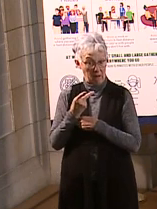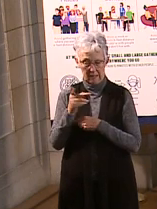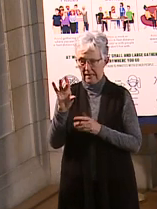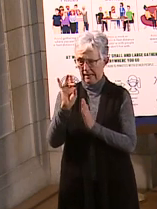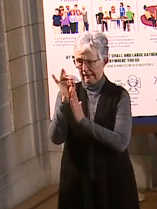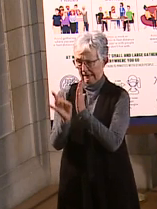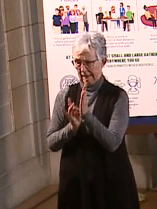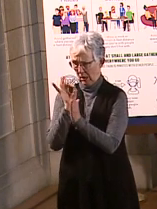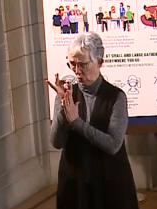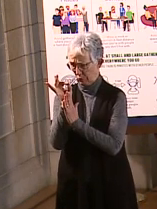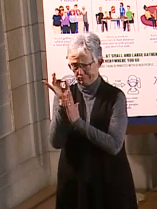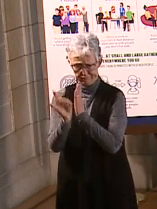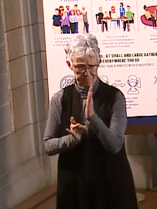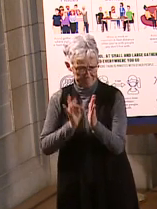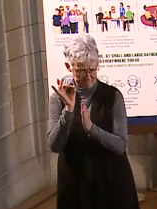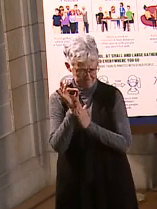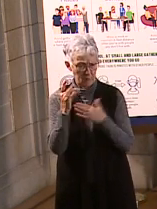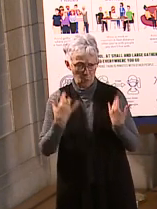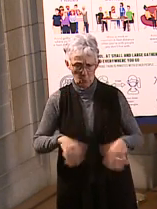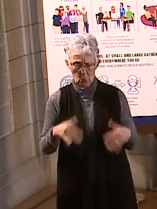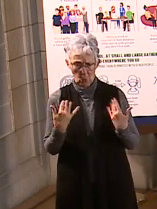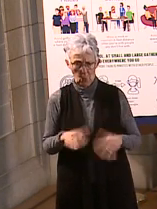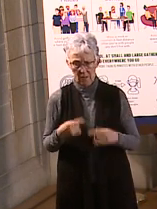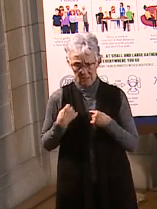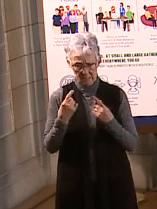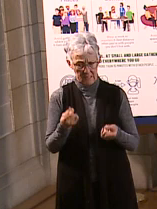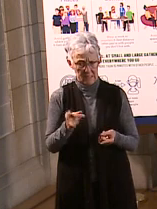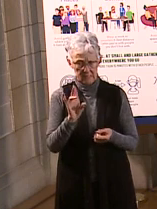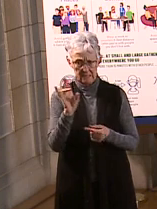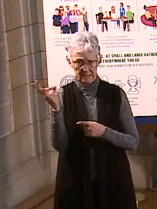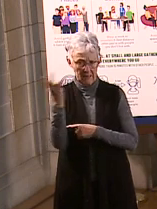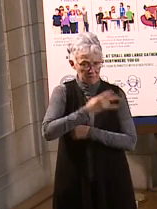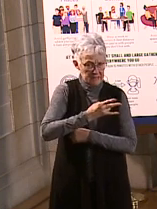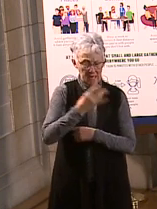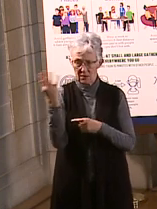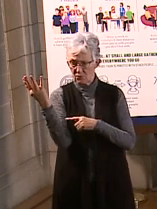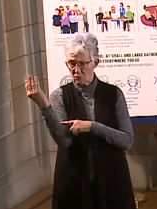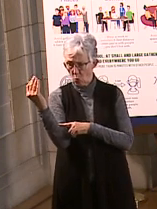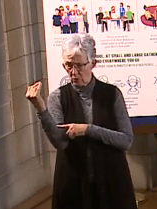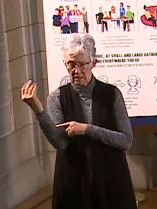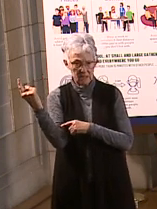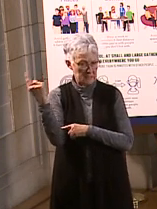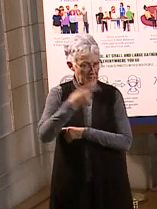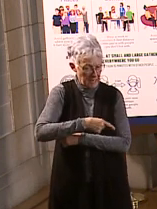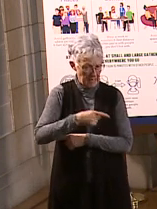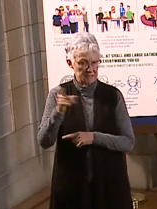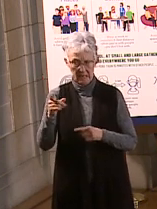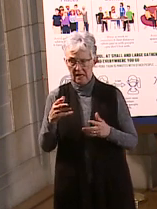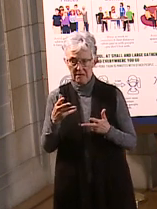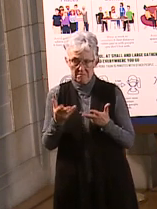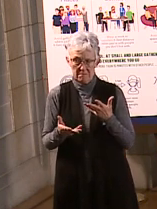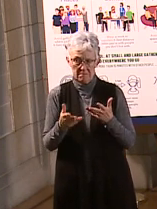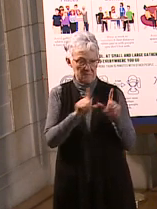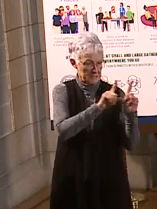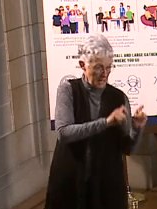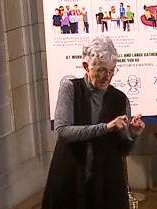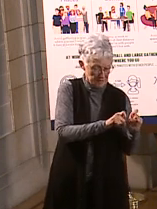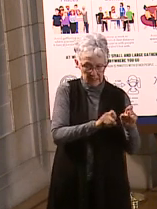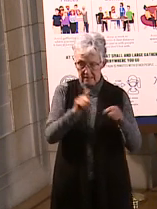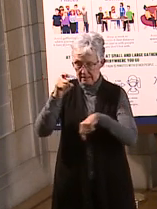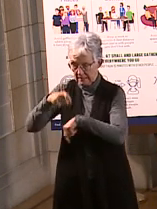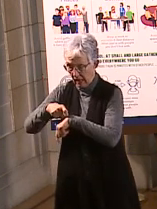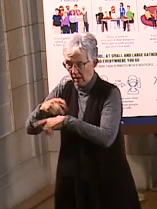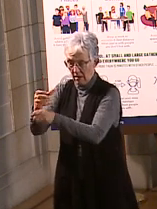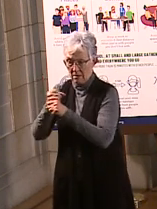think over the last 7 or 14 days, we've been doing it in about 14 hours. So again, we're getting those test results back